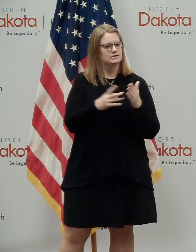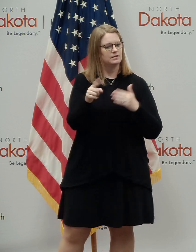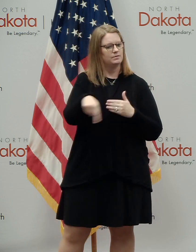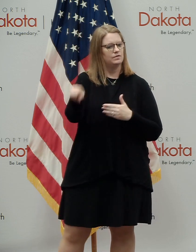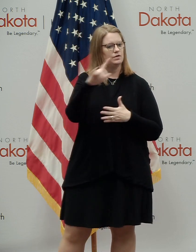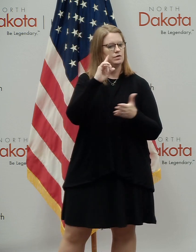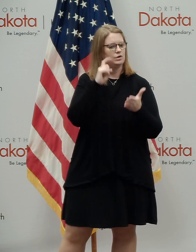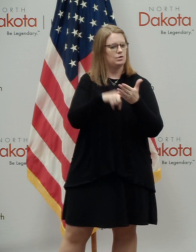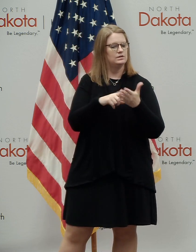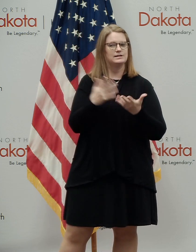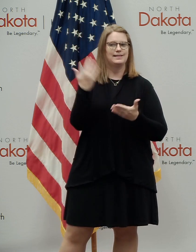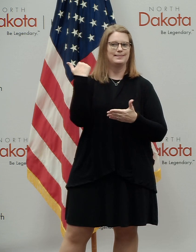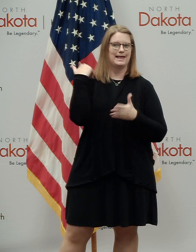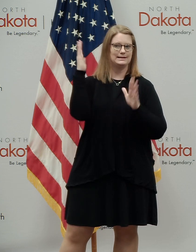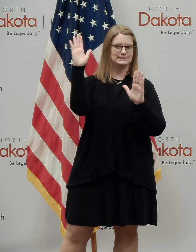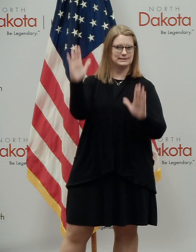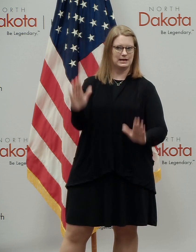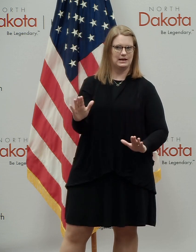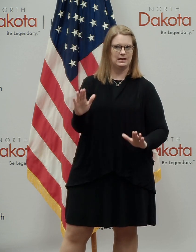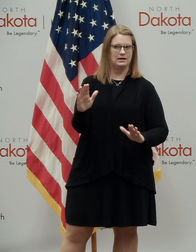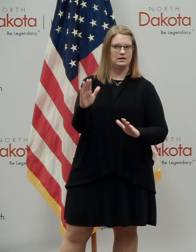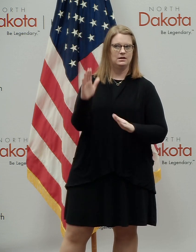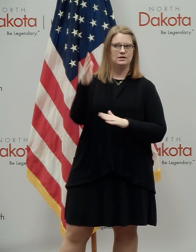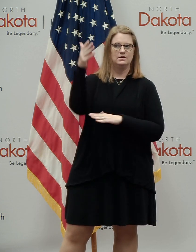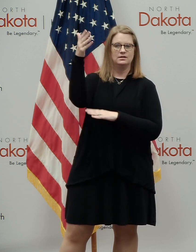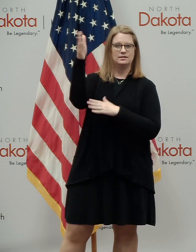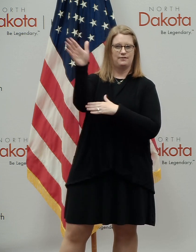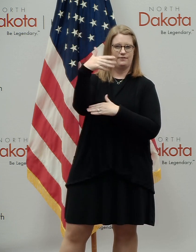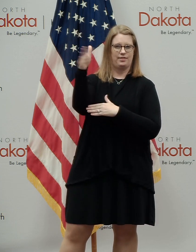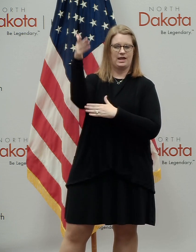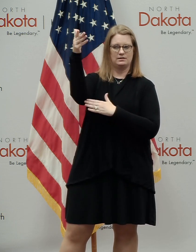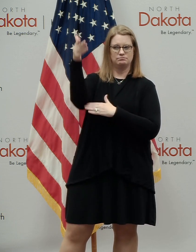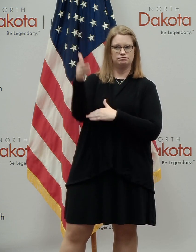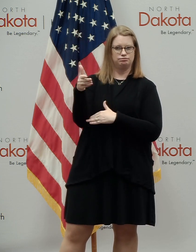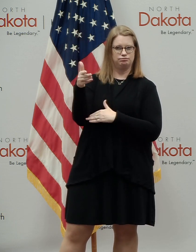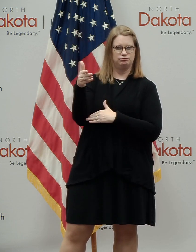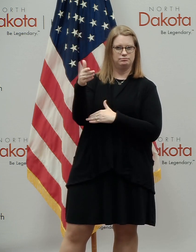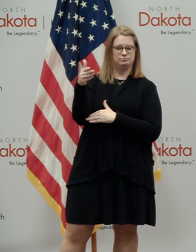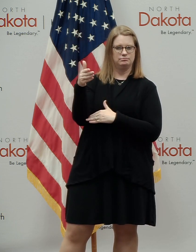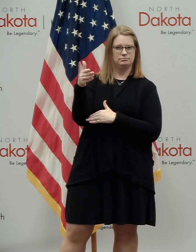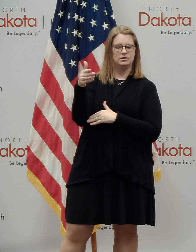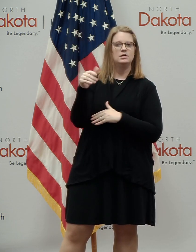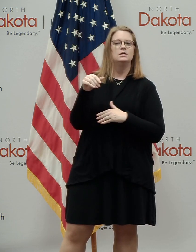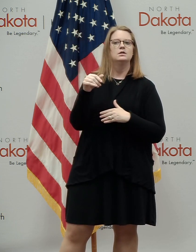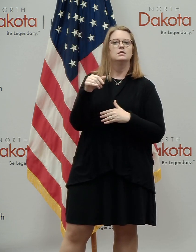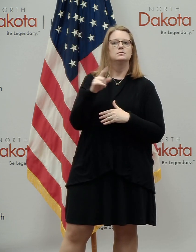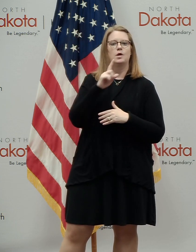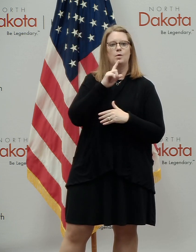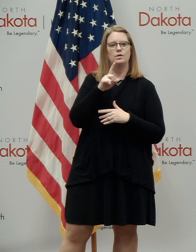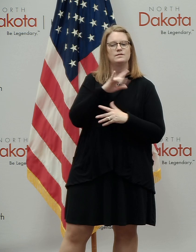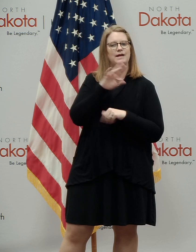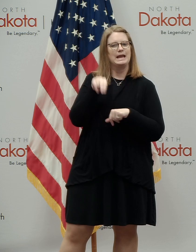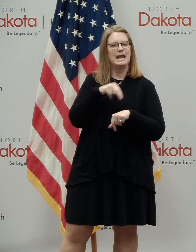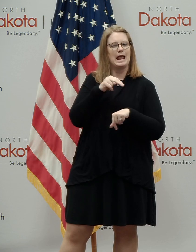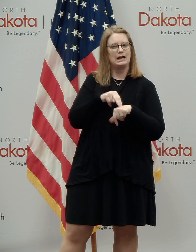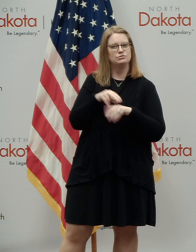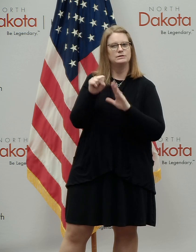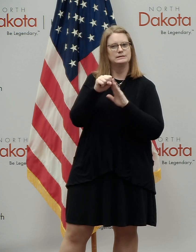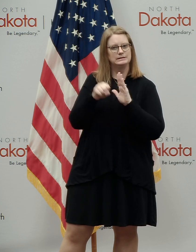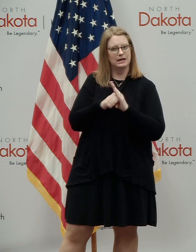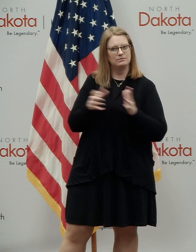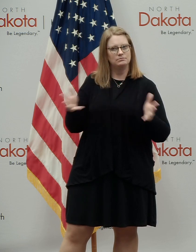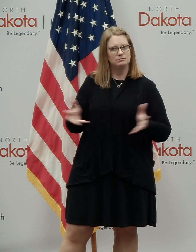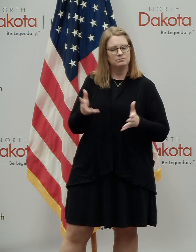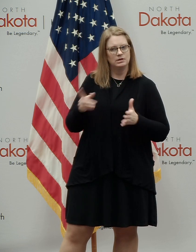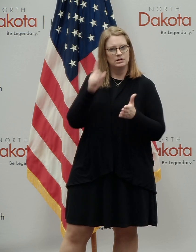may have noticed that last Sunday, flags were at half-mast across the state. We did this as part of a national and state effort